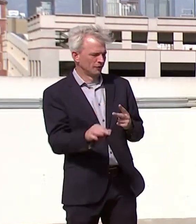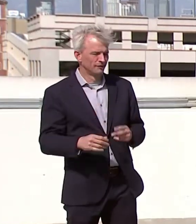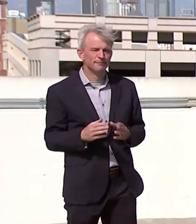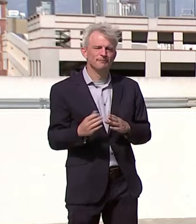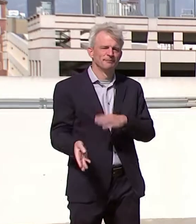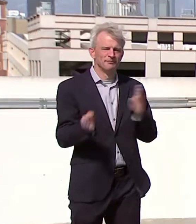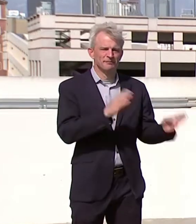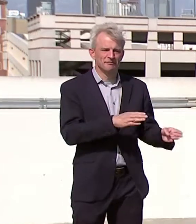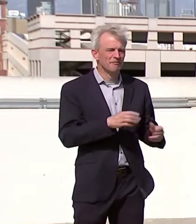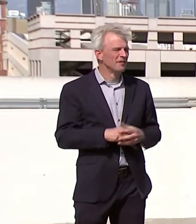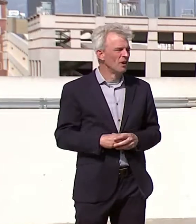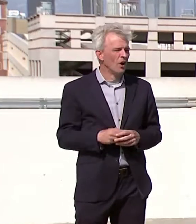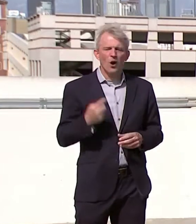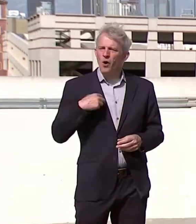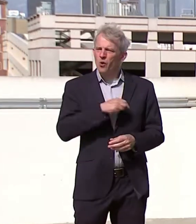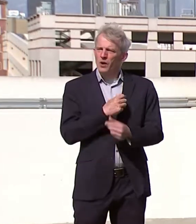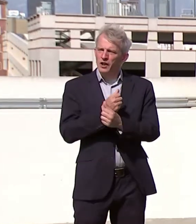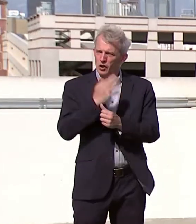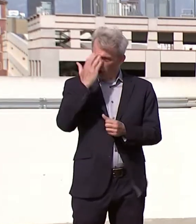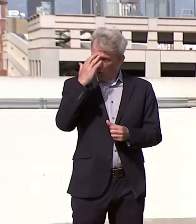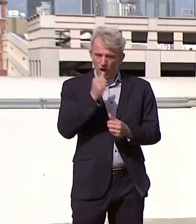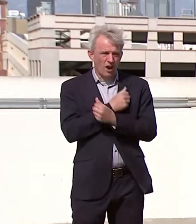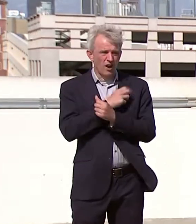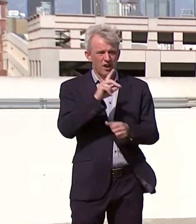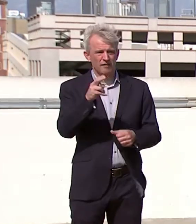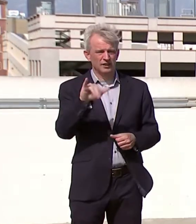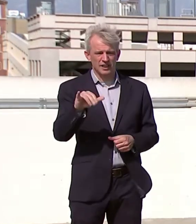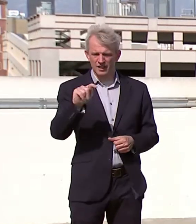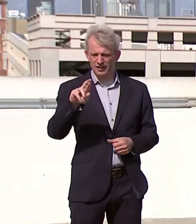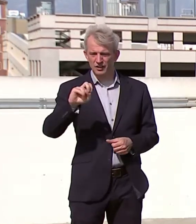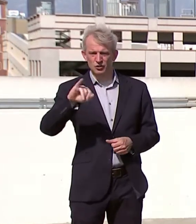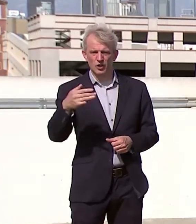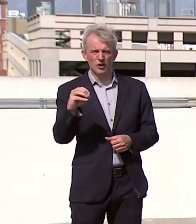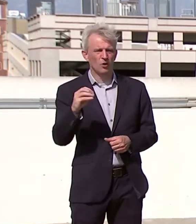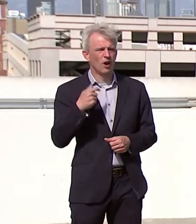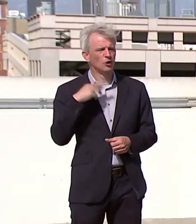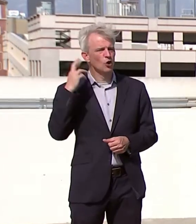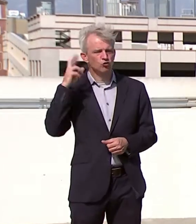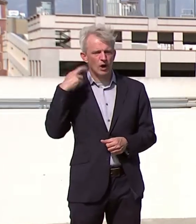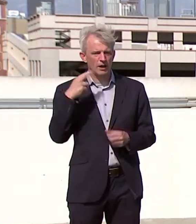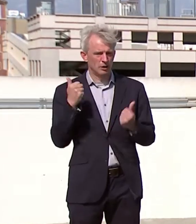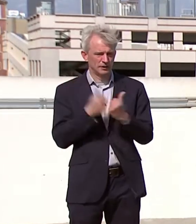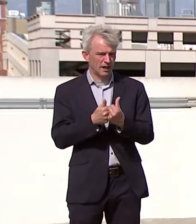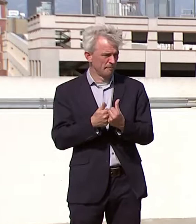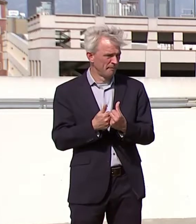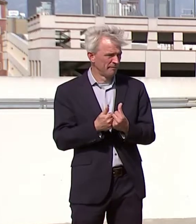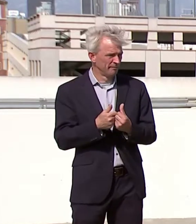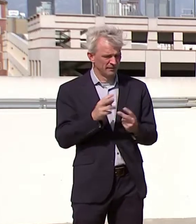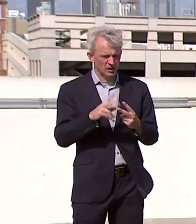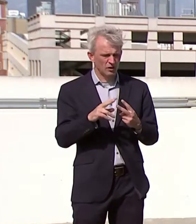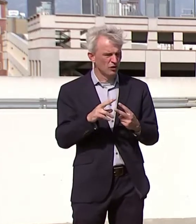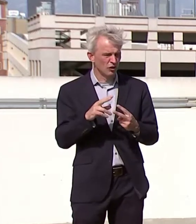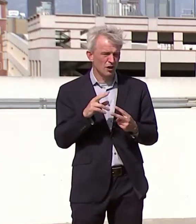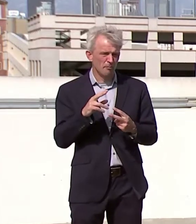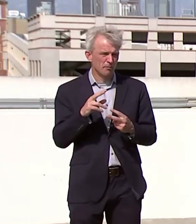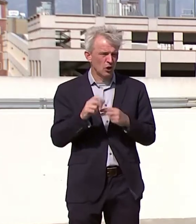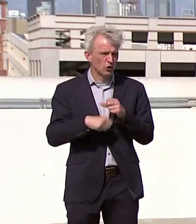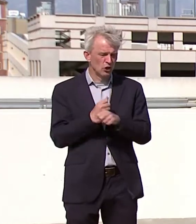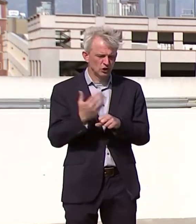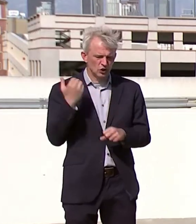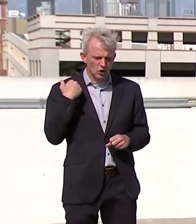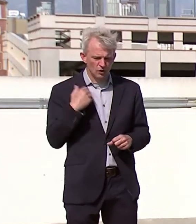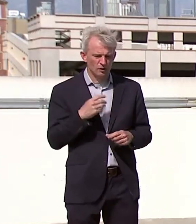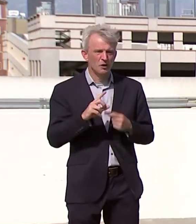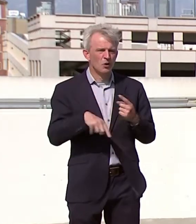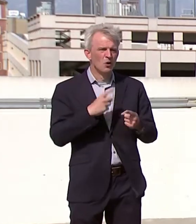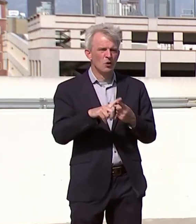Danny Trejo. I was at a Rams game a couple seasons ago, and there's some big athletes that get big rounds of applause. But when Danny's